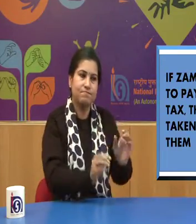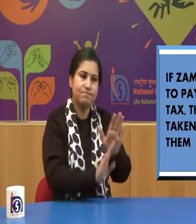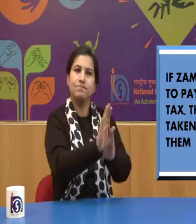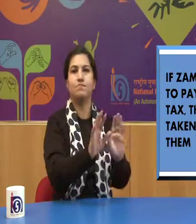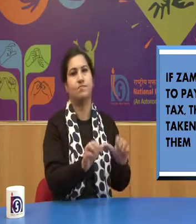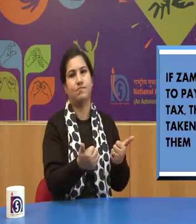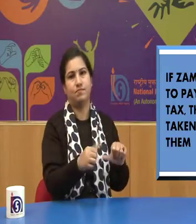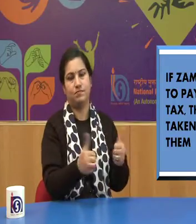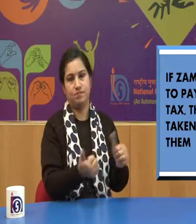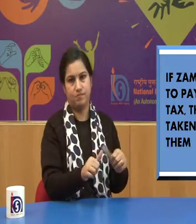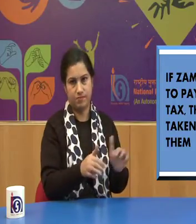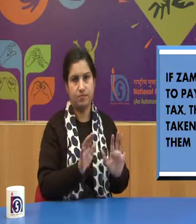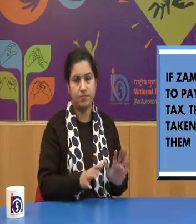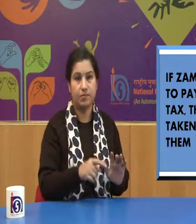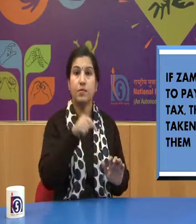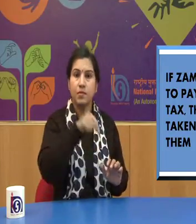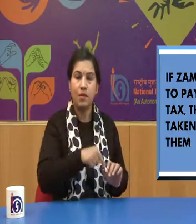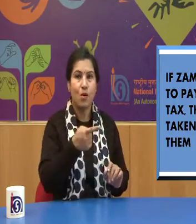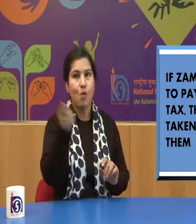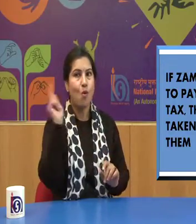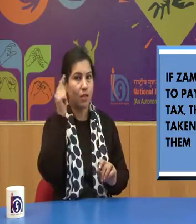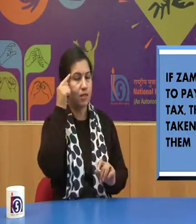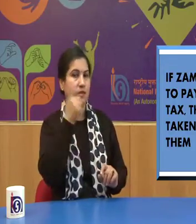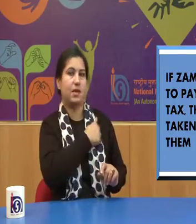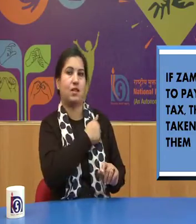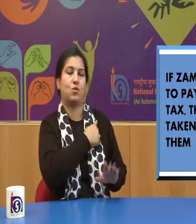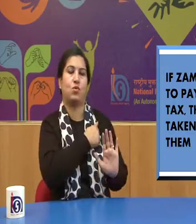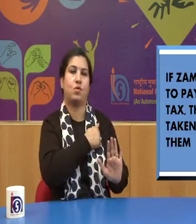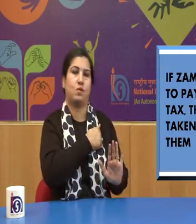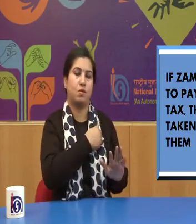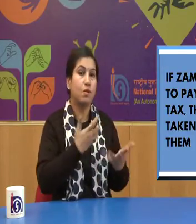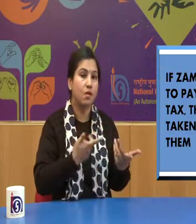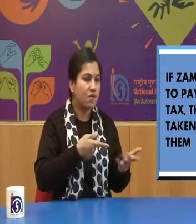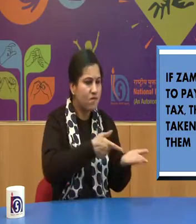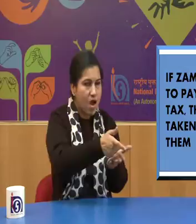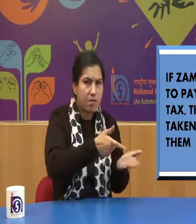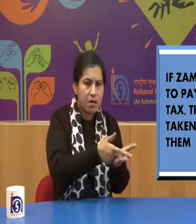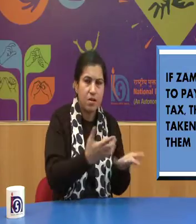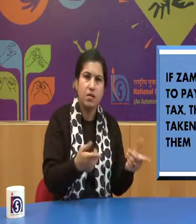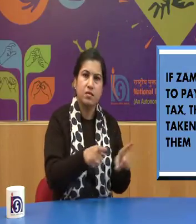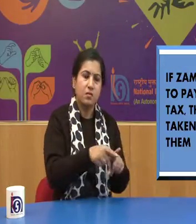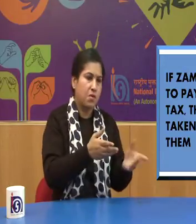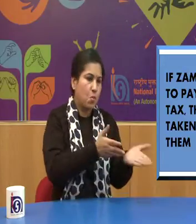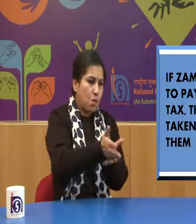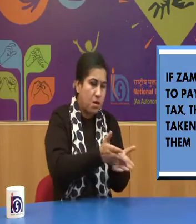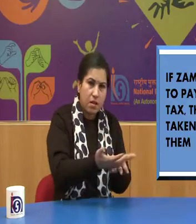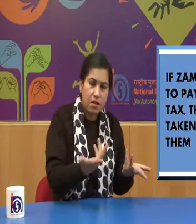So, due to this attitude of new zamindars, the condition of farmers and their methods of